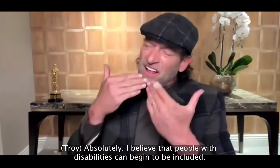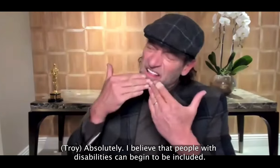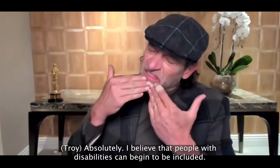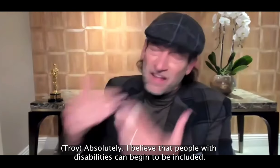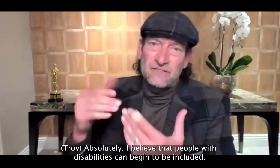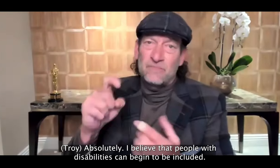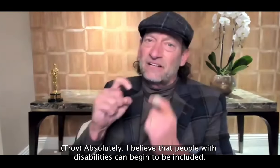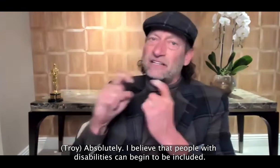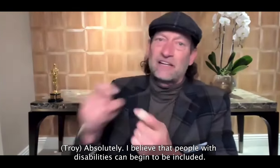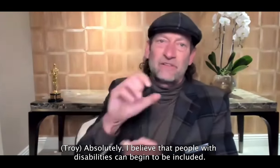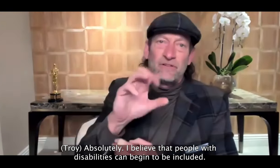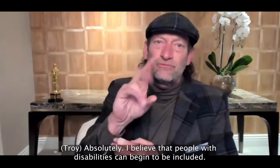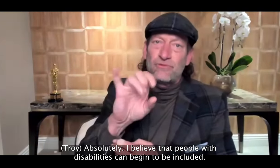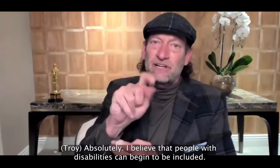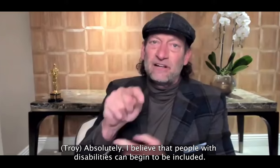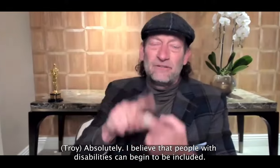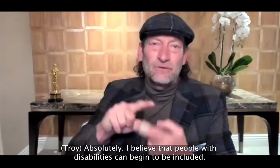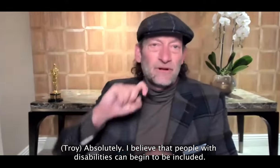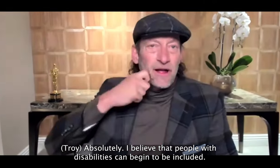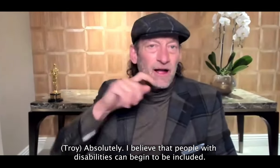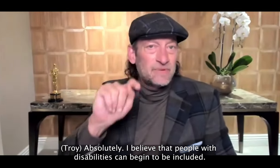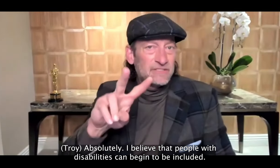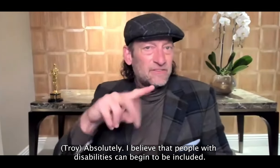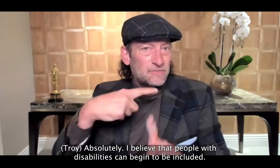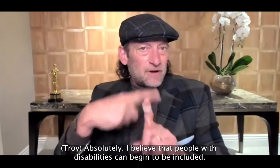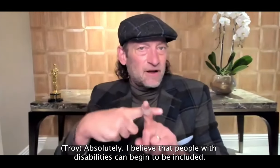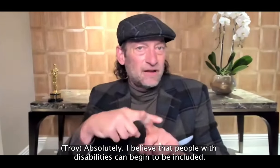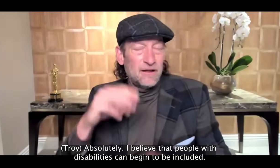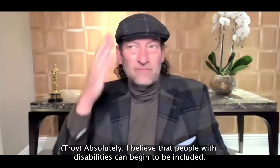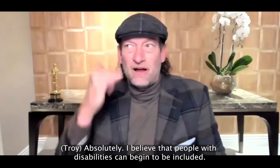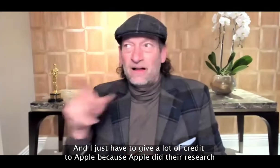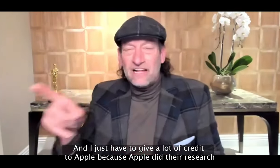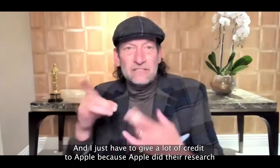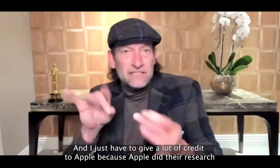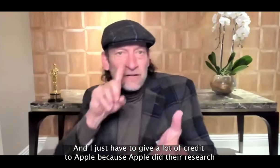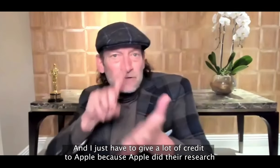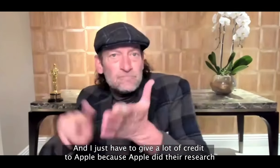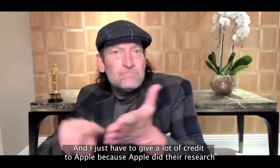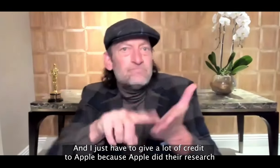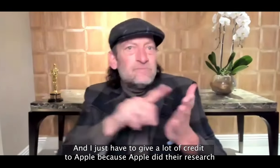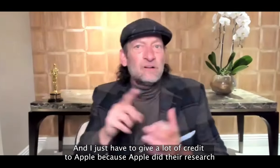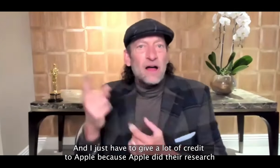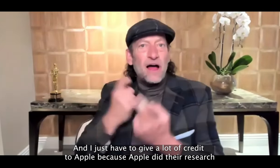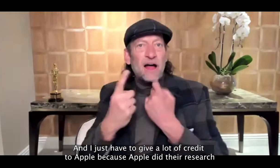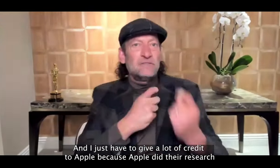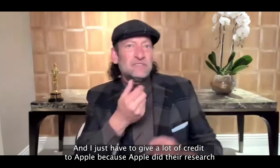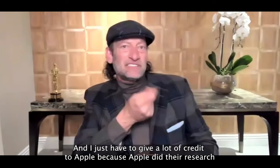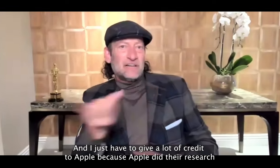Absolutely. I believe that people with disabilities can begin to be included. And I just have to give a lot of credit to Apple, because Apple